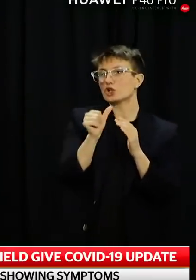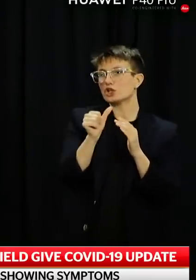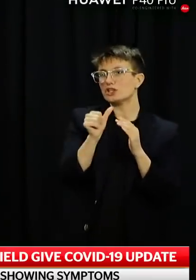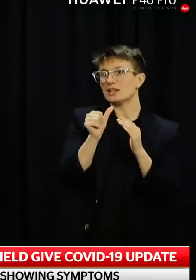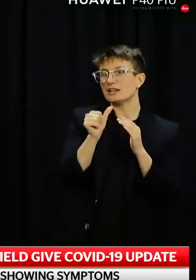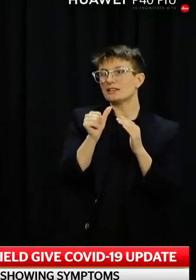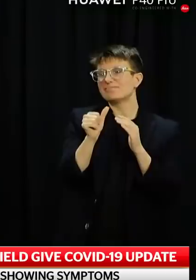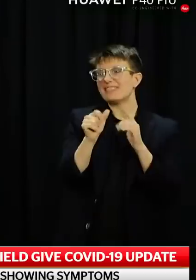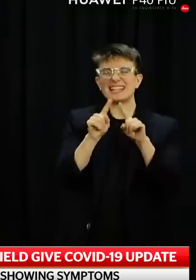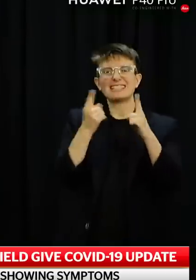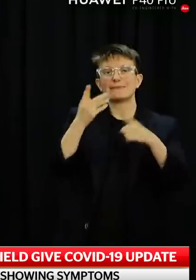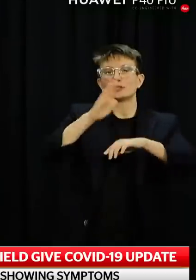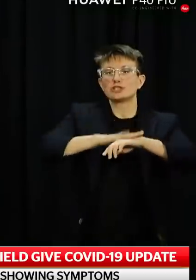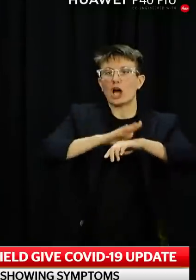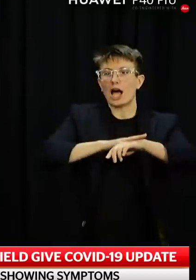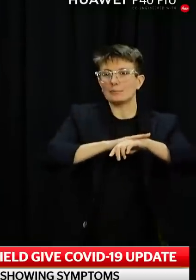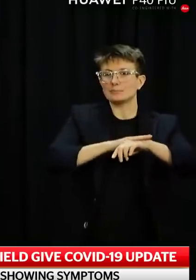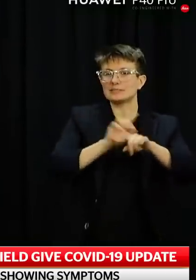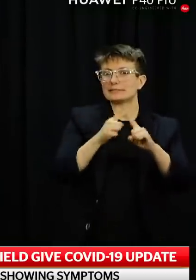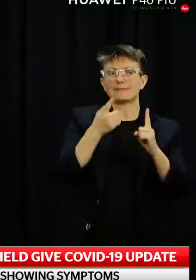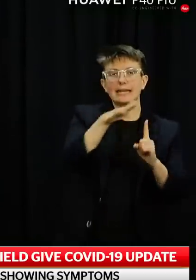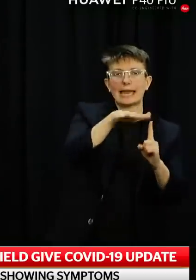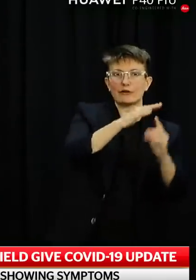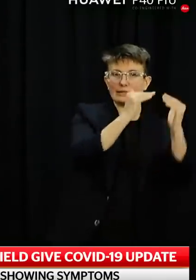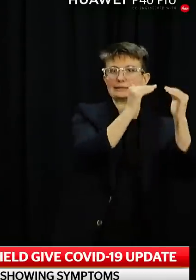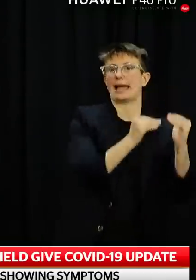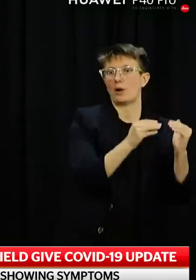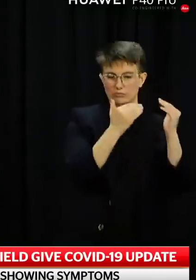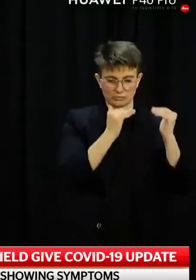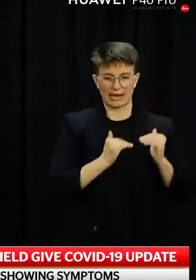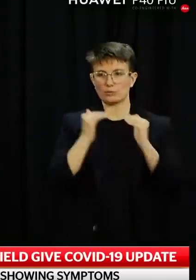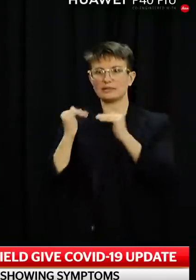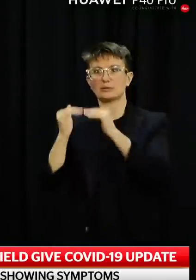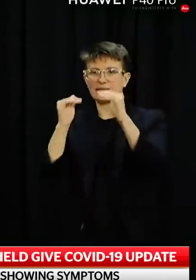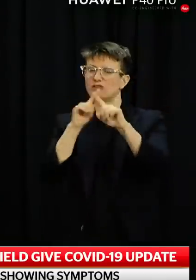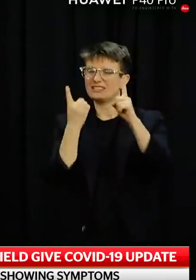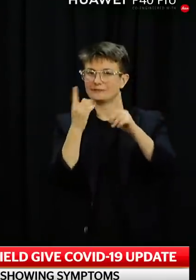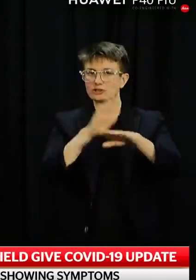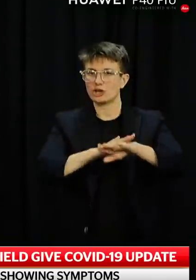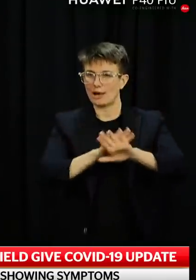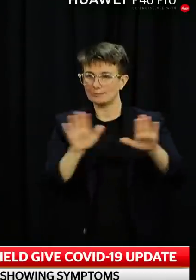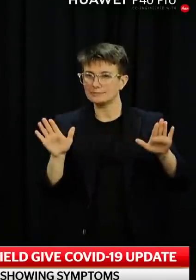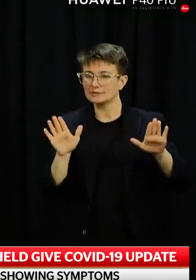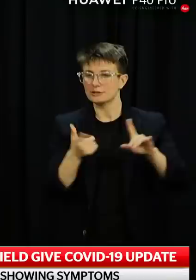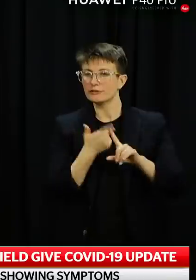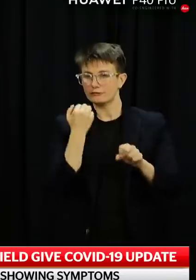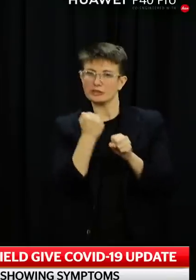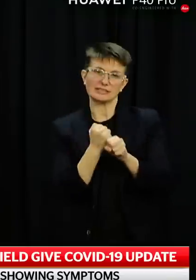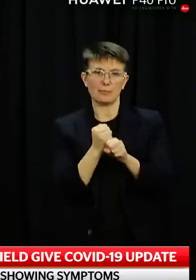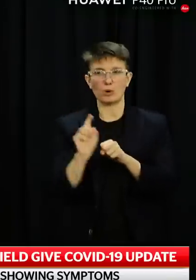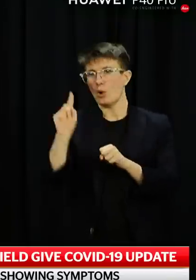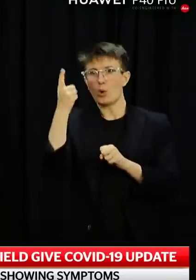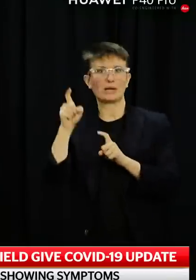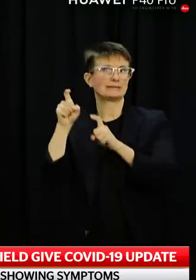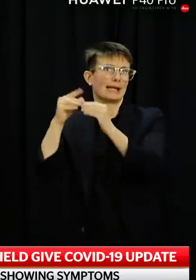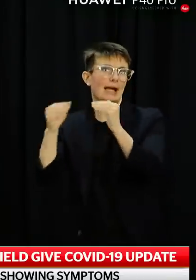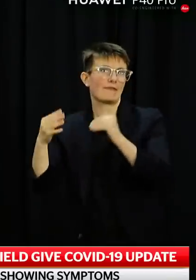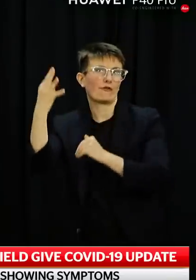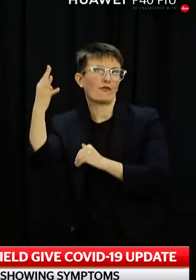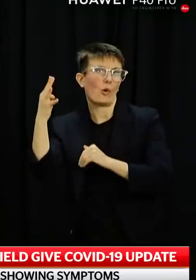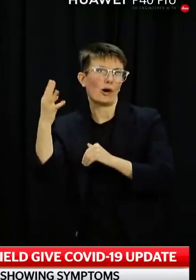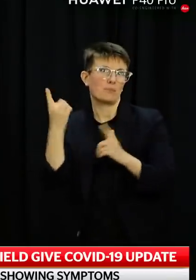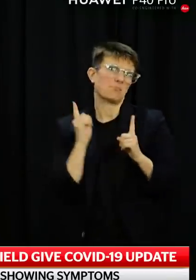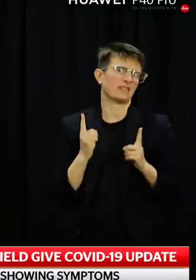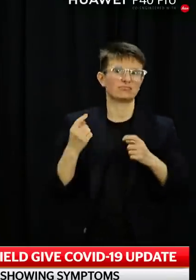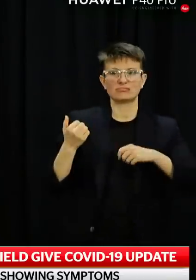level 3 and Gisborne to level 2 while we were coming out of that alert level 4. So that is my recollection of the advice that